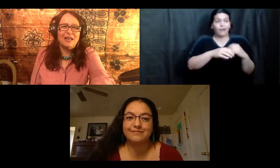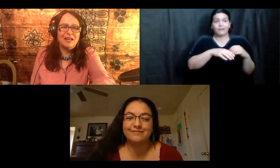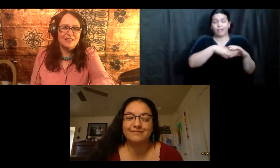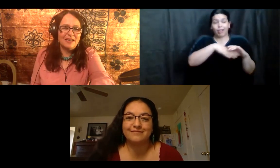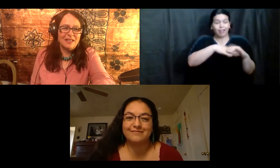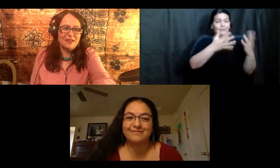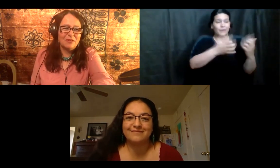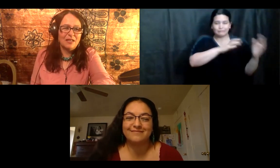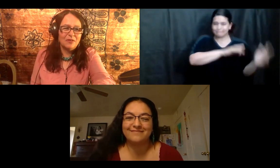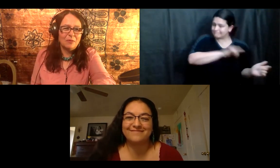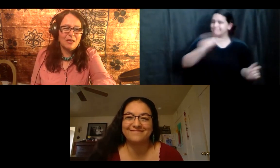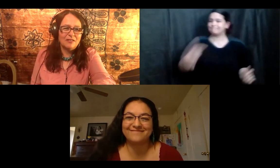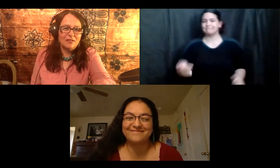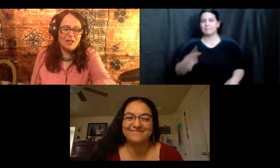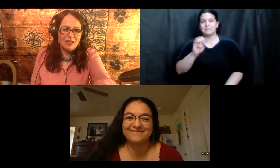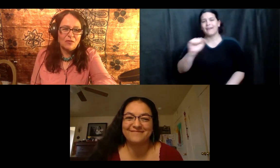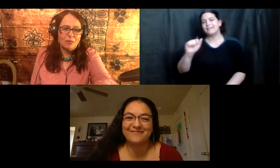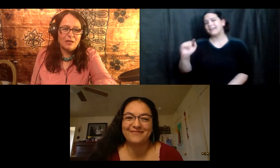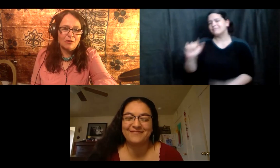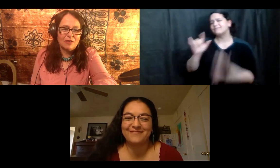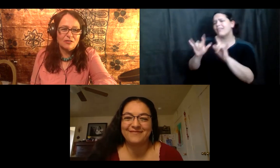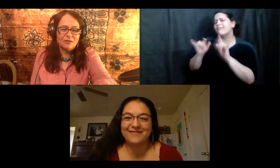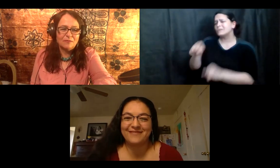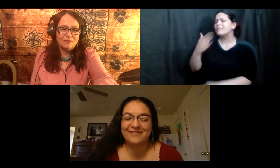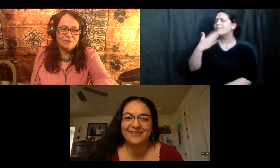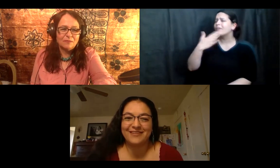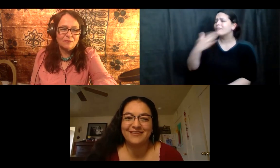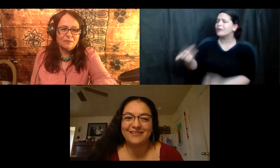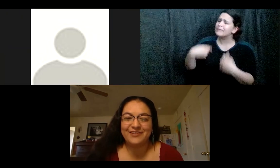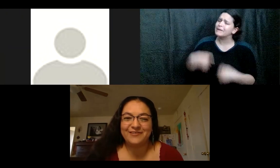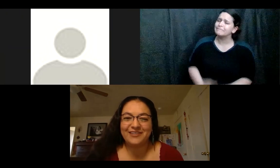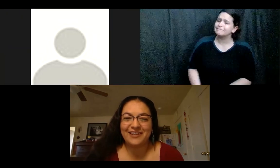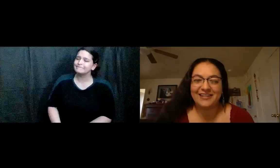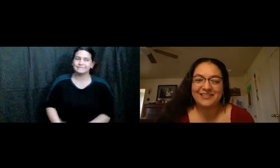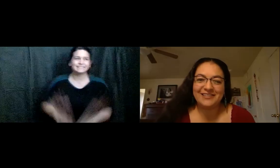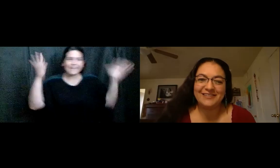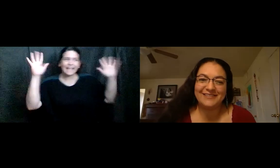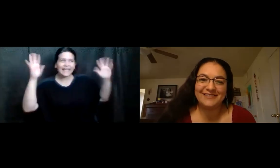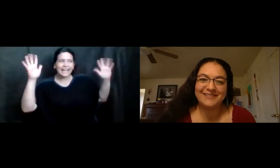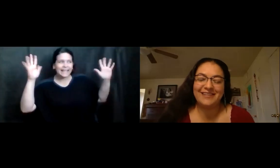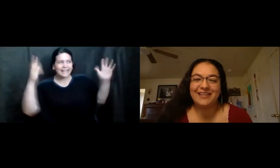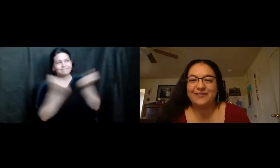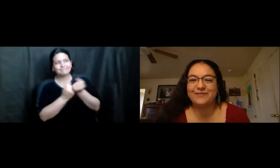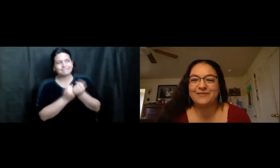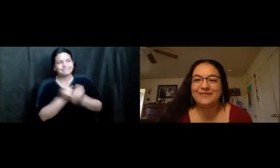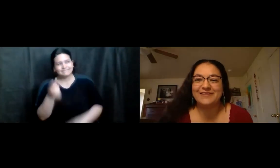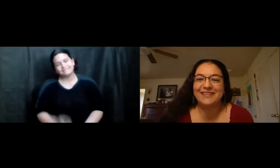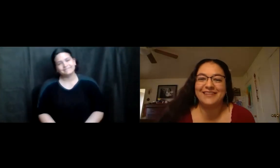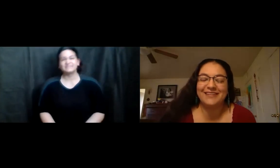to Beata. We love you, Beata. Thank you for being with us. Right on. Thank you.